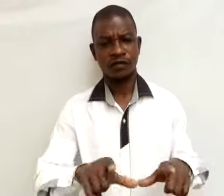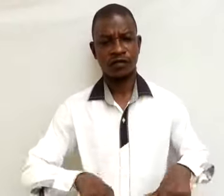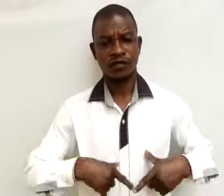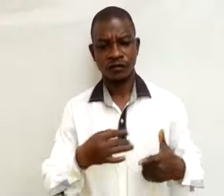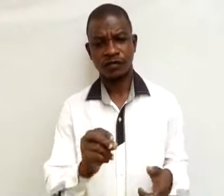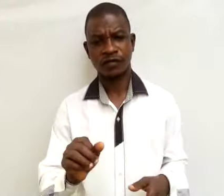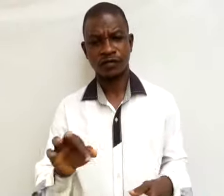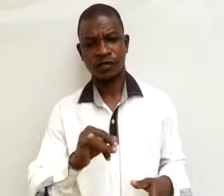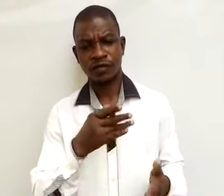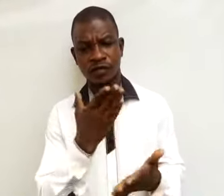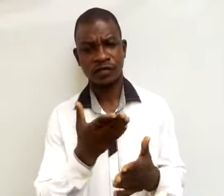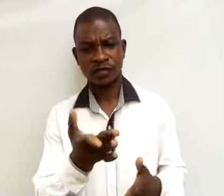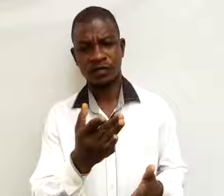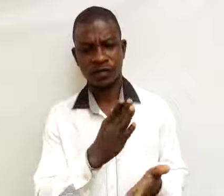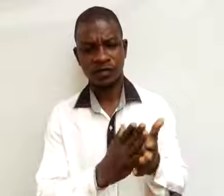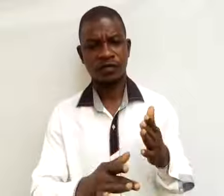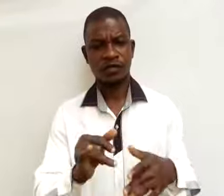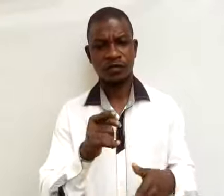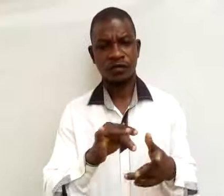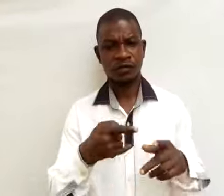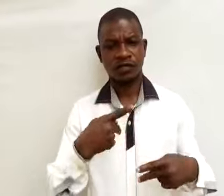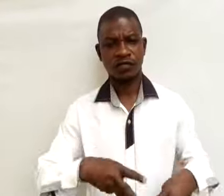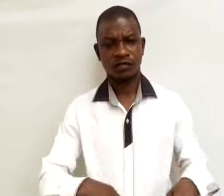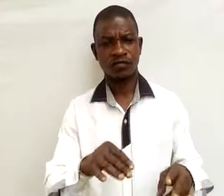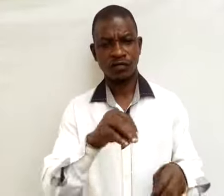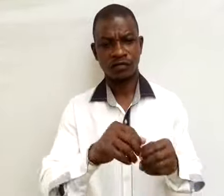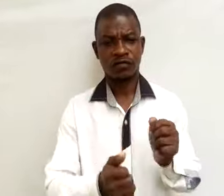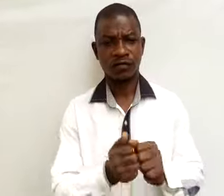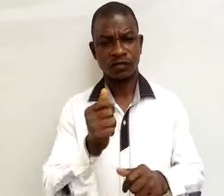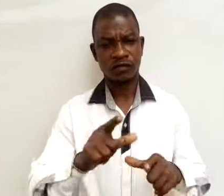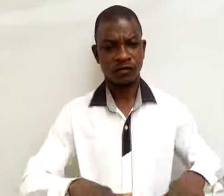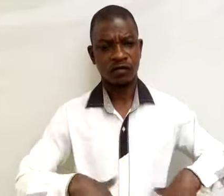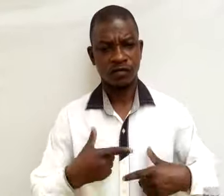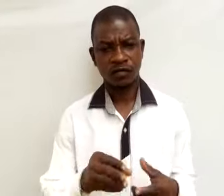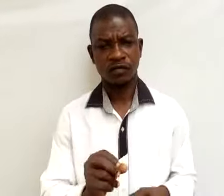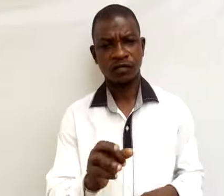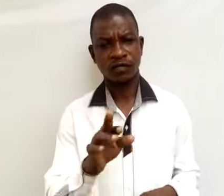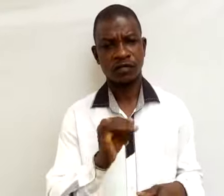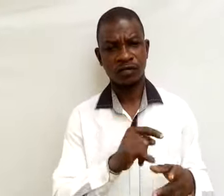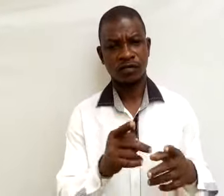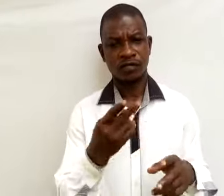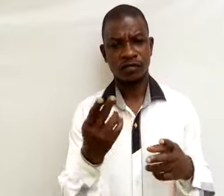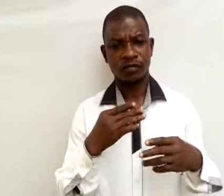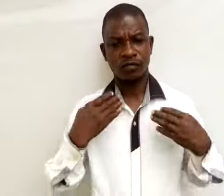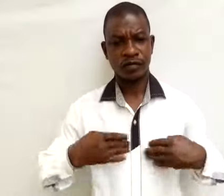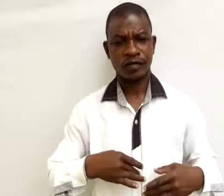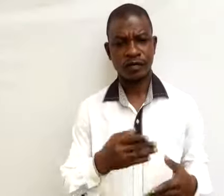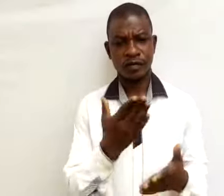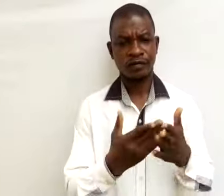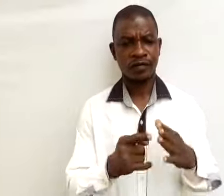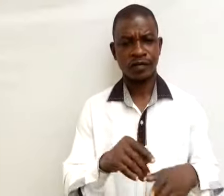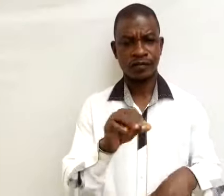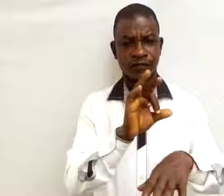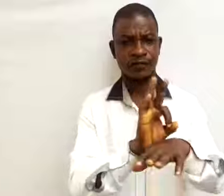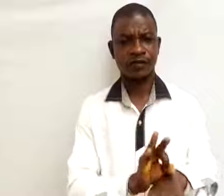their parts, or the way in which a living organism or bodily part functions. Thus,